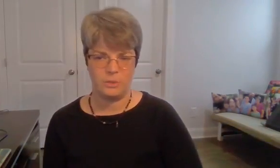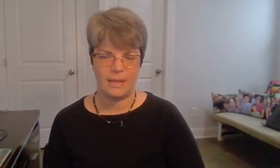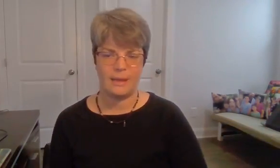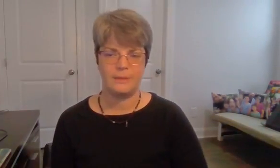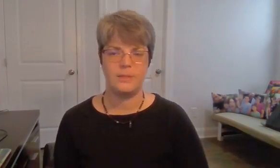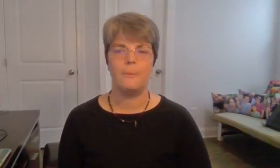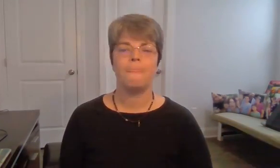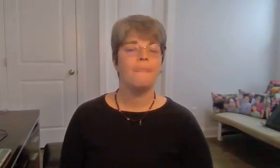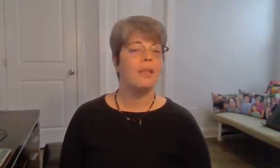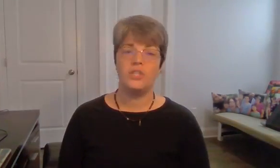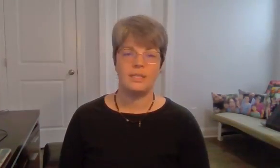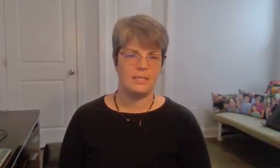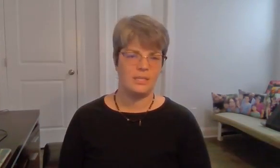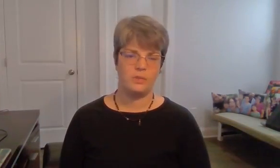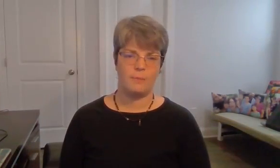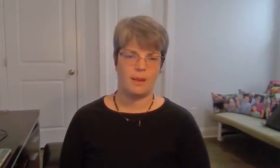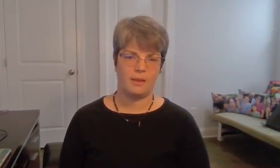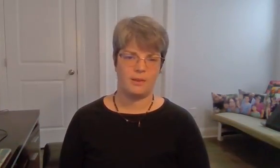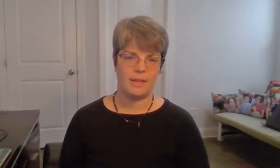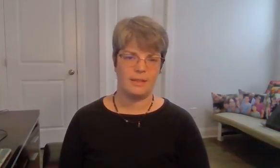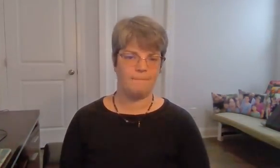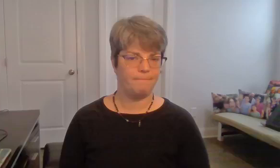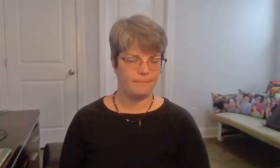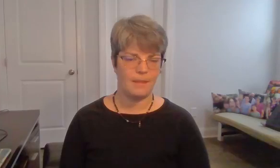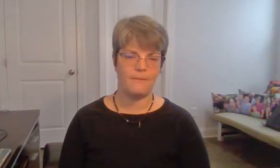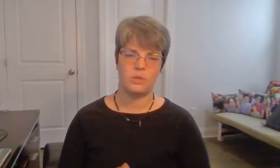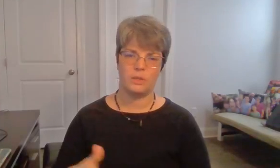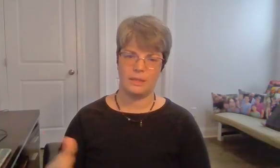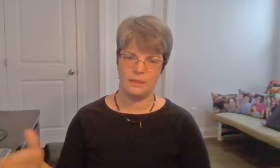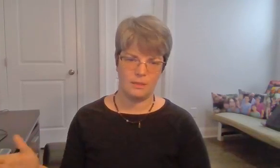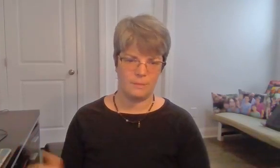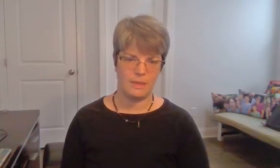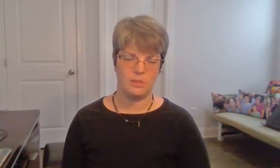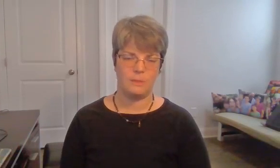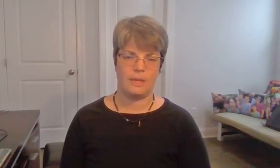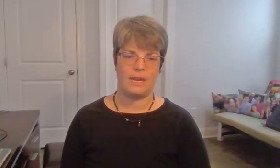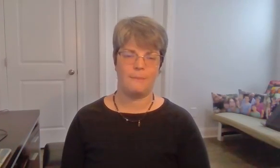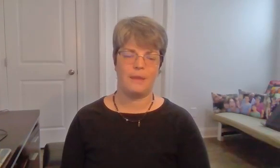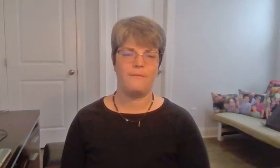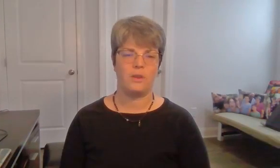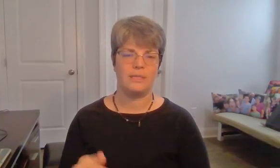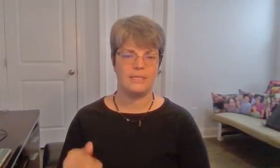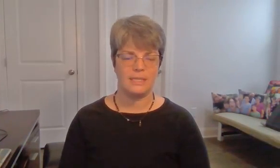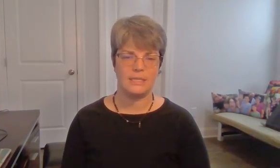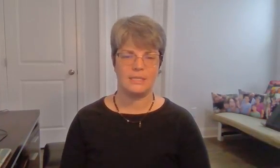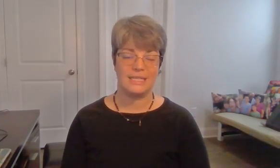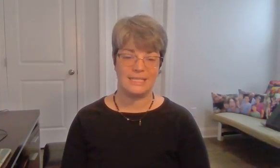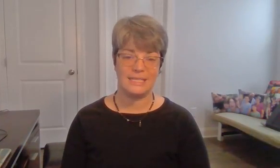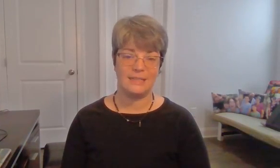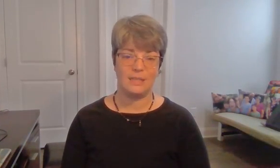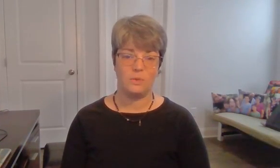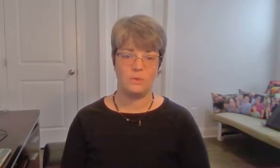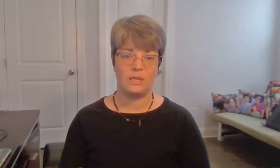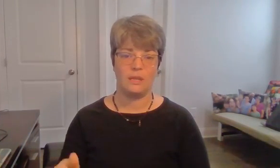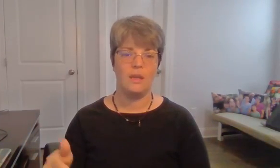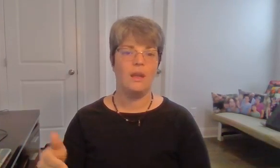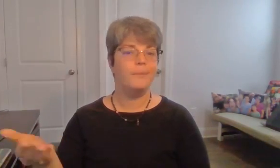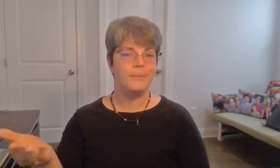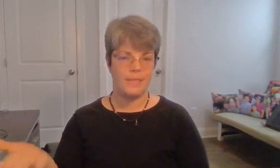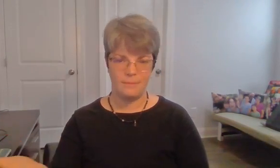that? So just continue to model it correctly. Eventually, they'll be able to pick it up. If they're consistently using, say,